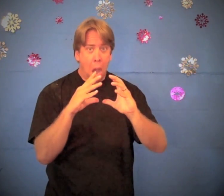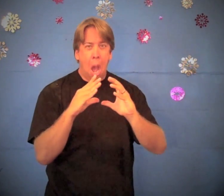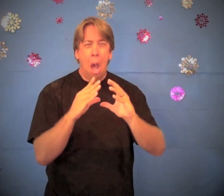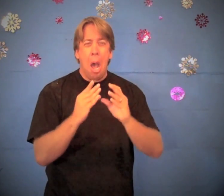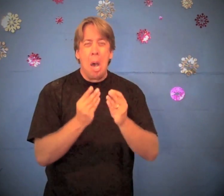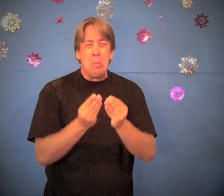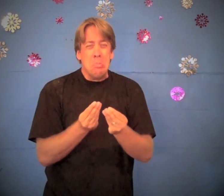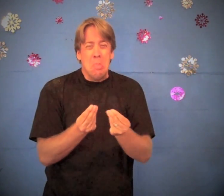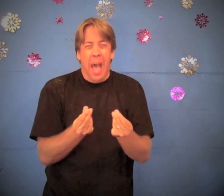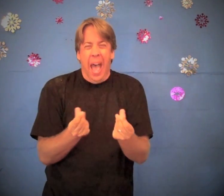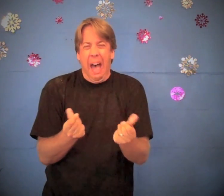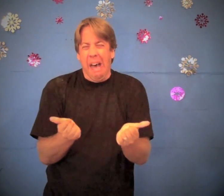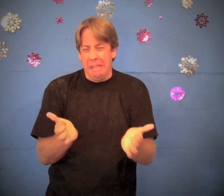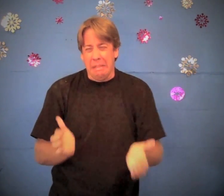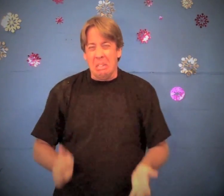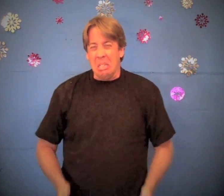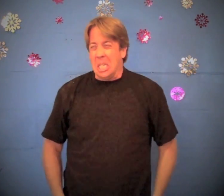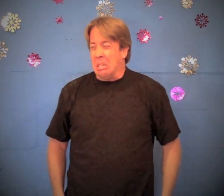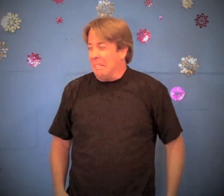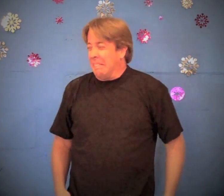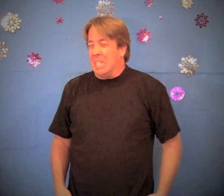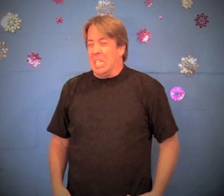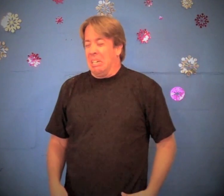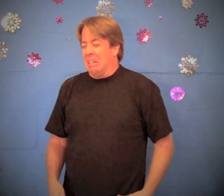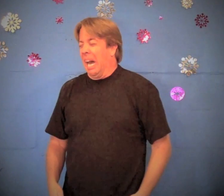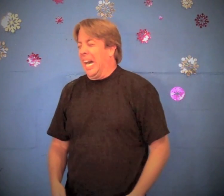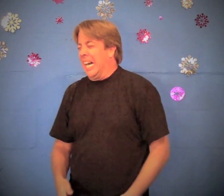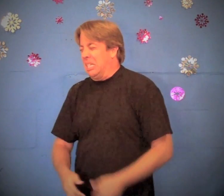He felt very sad.